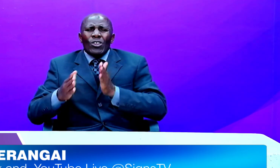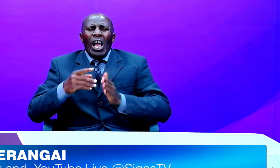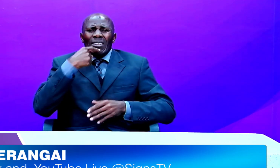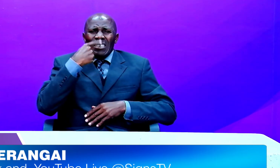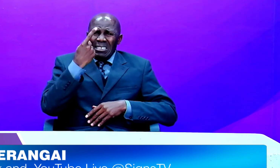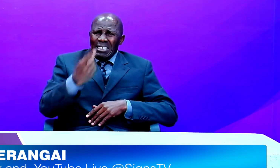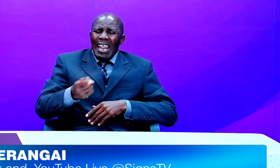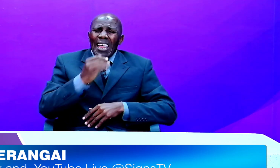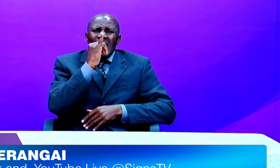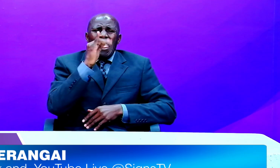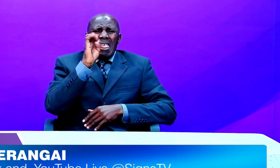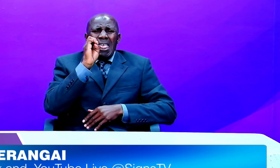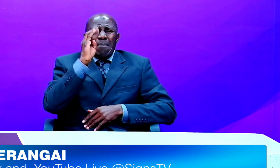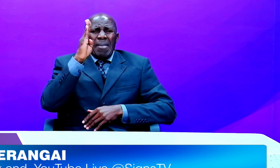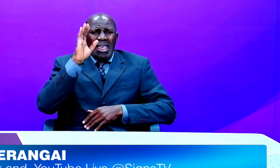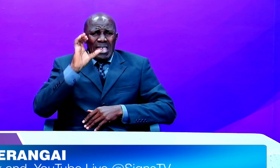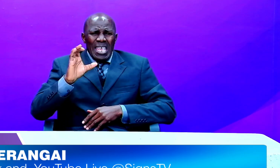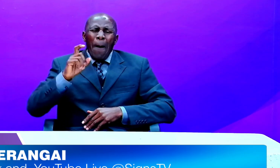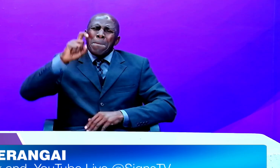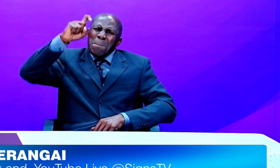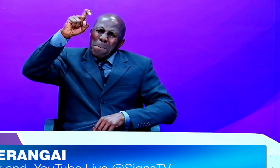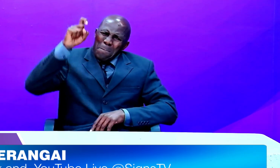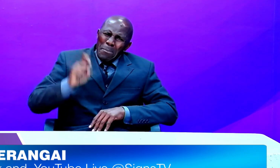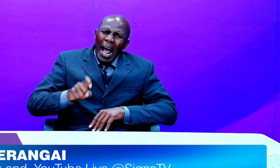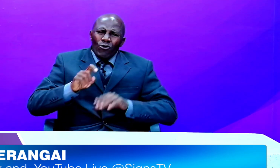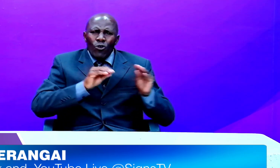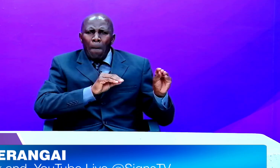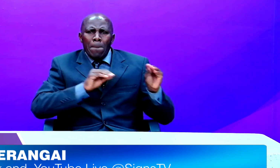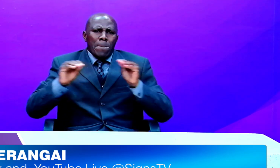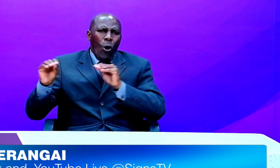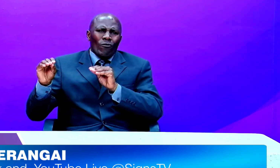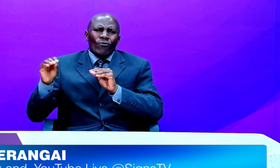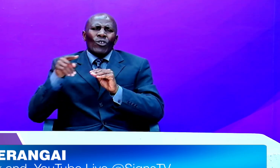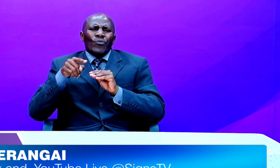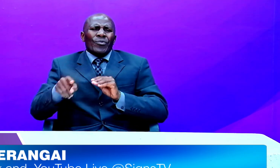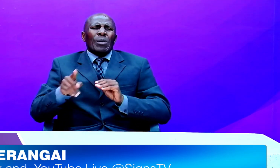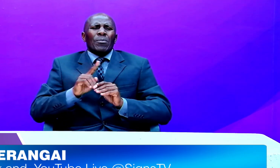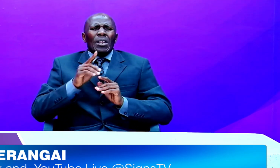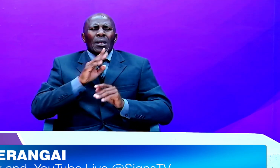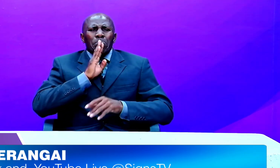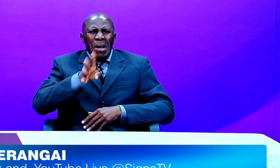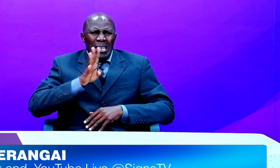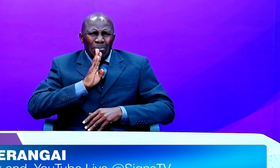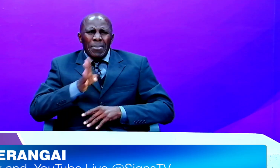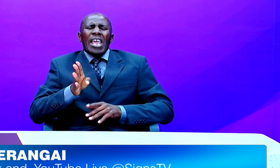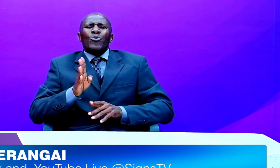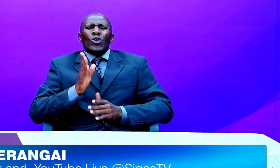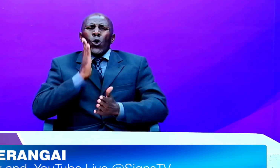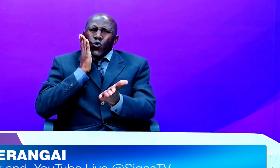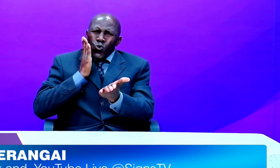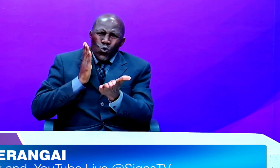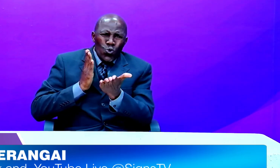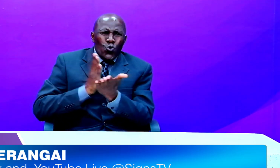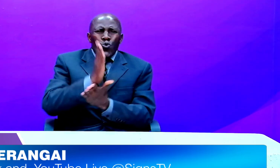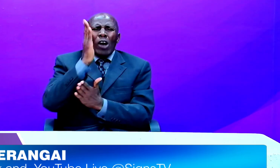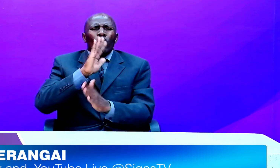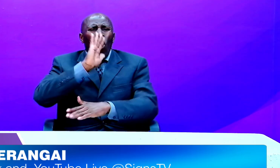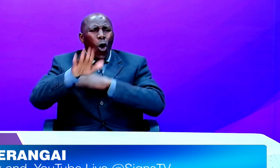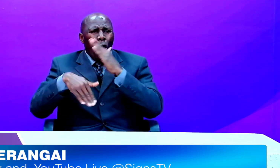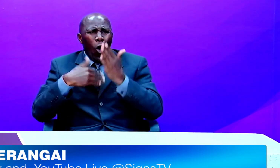preparedness, stating that the IEBC must move with speed in order to ensure that all